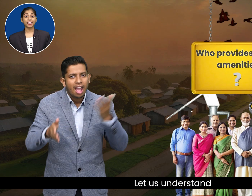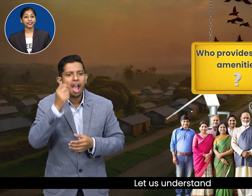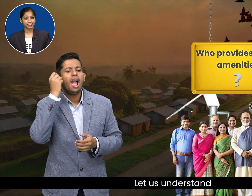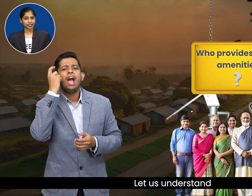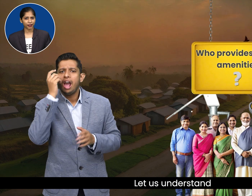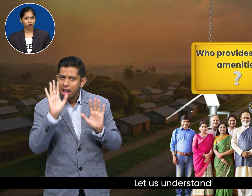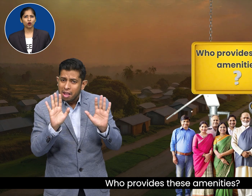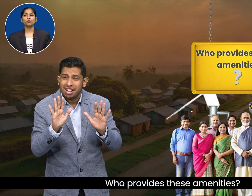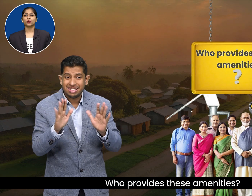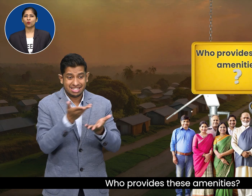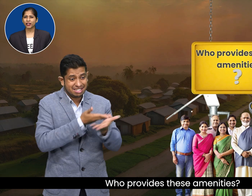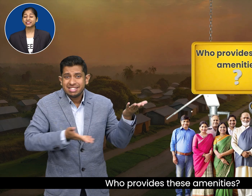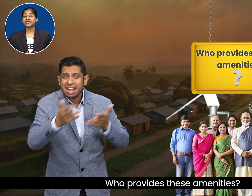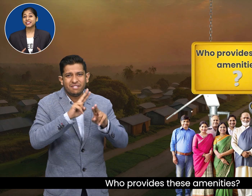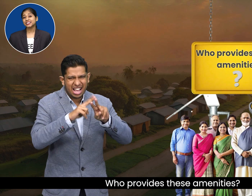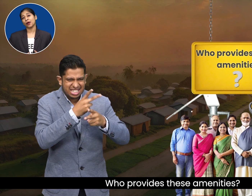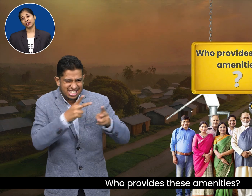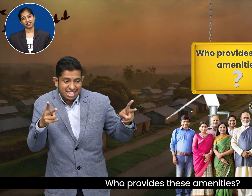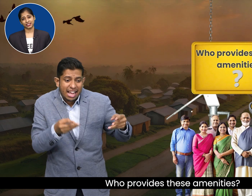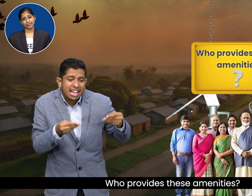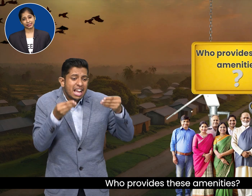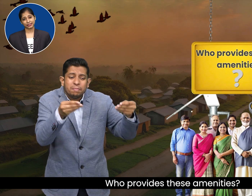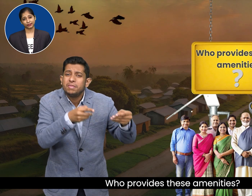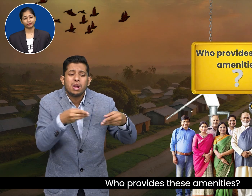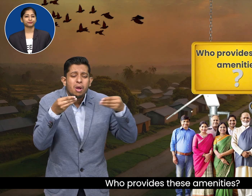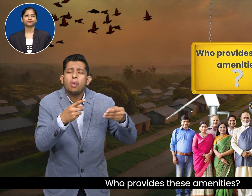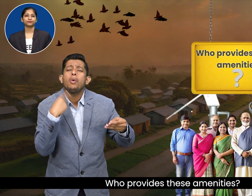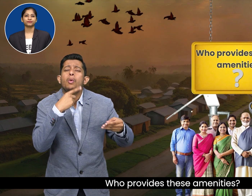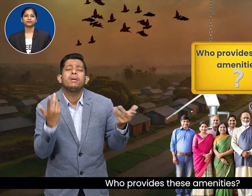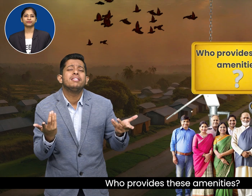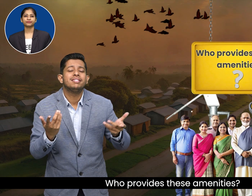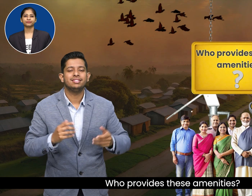Let us understand who provides these amenities.